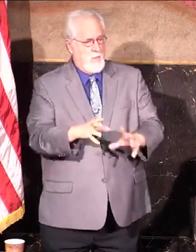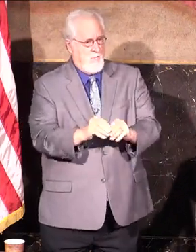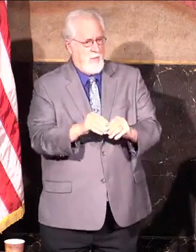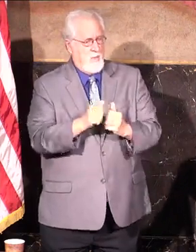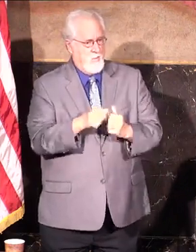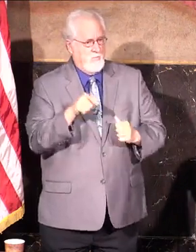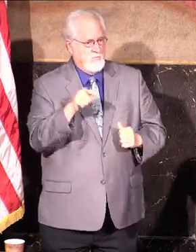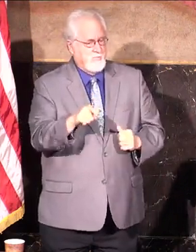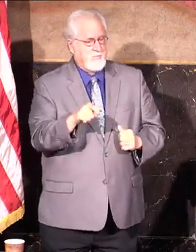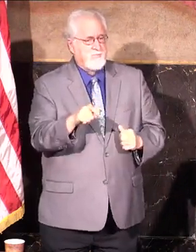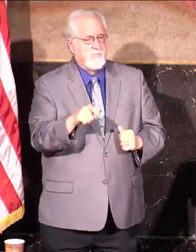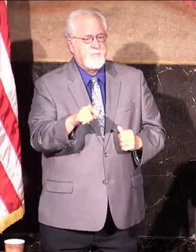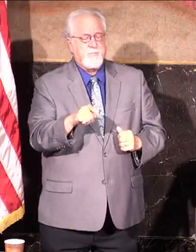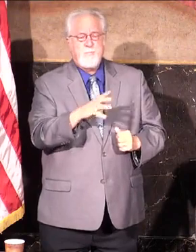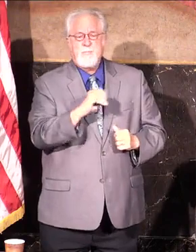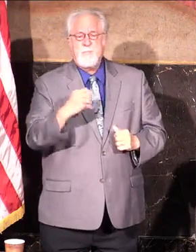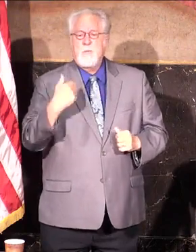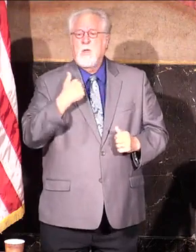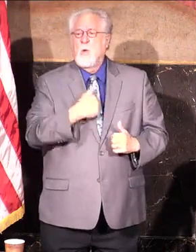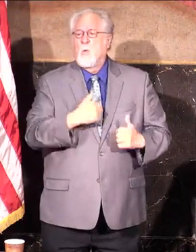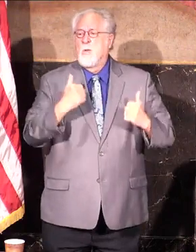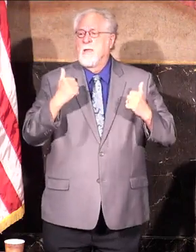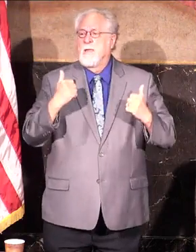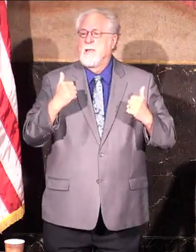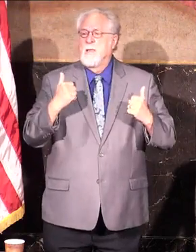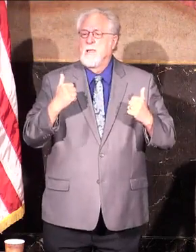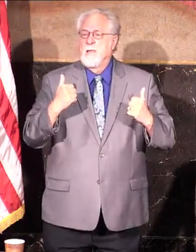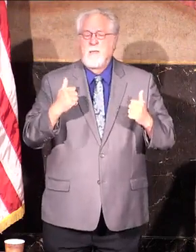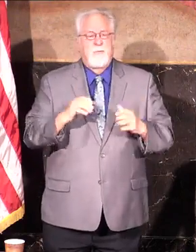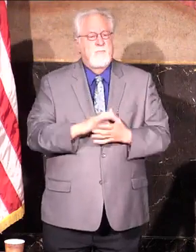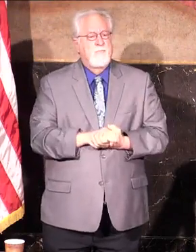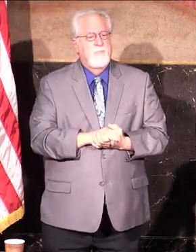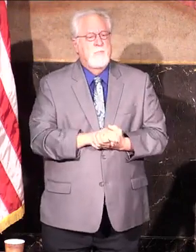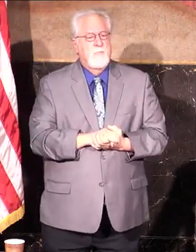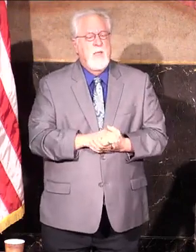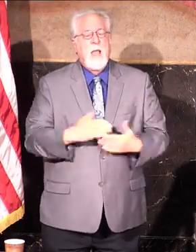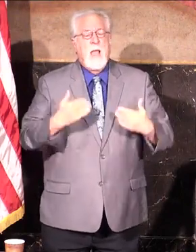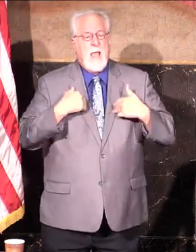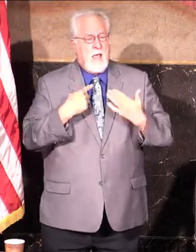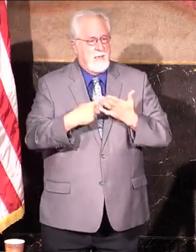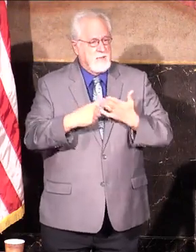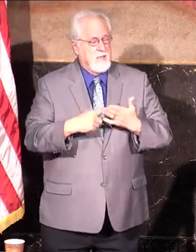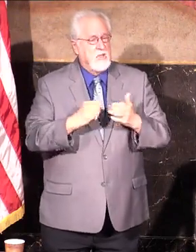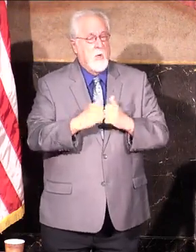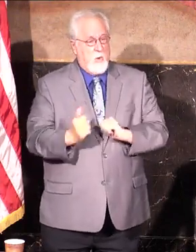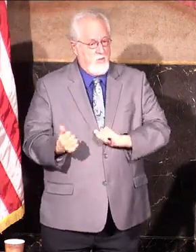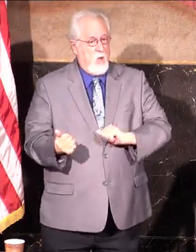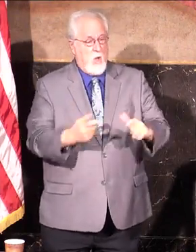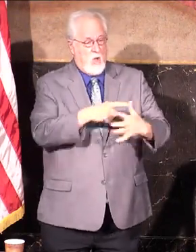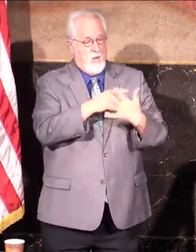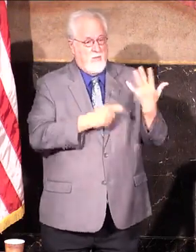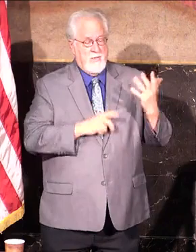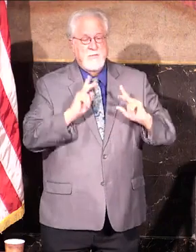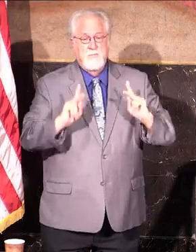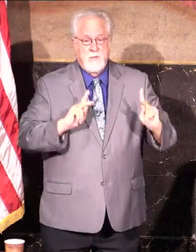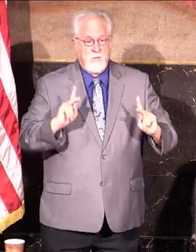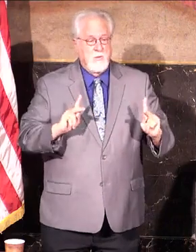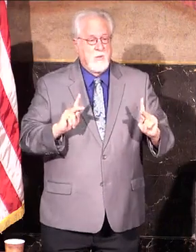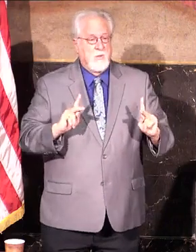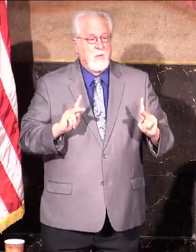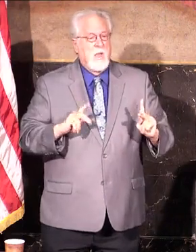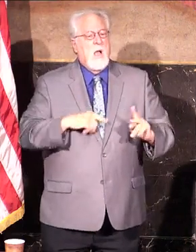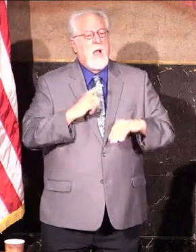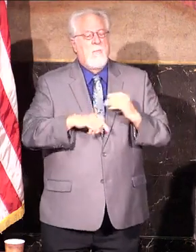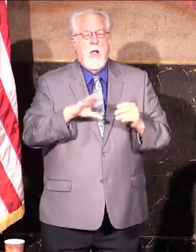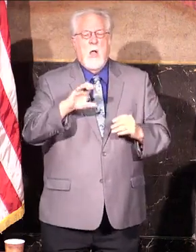with. And so we were able to have discussions with all of these individuals